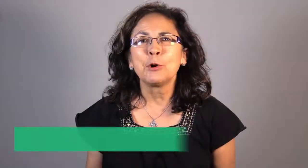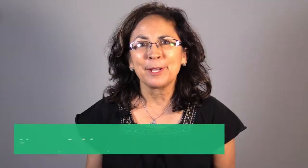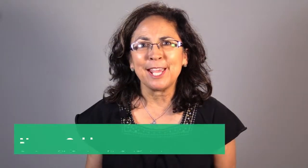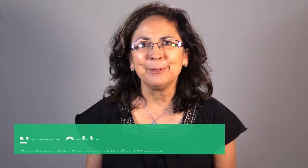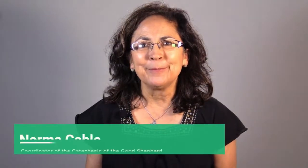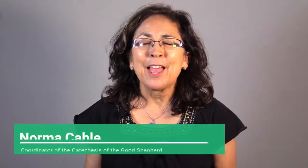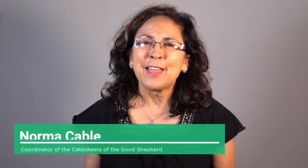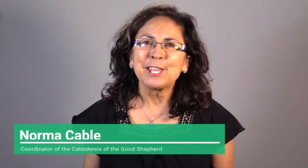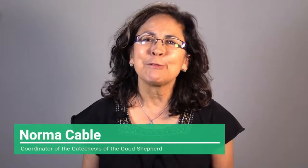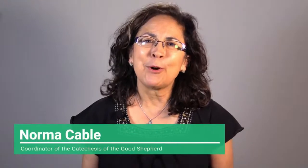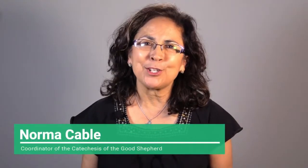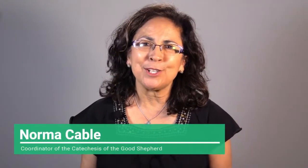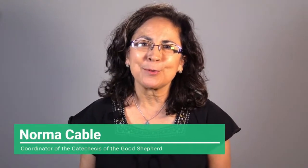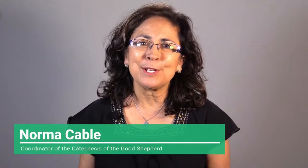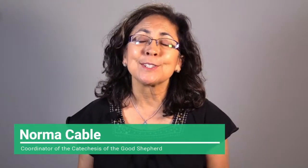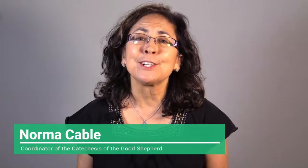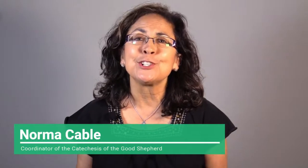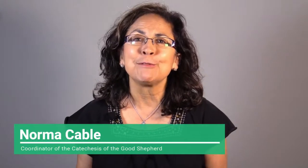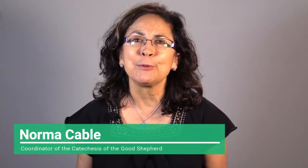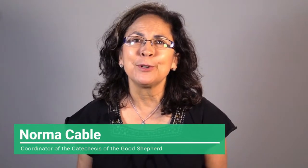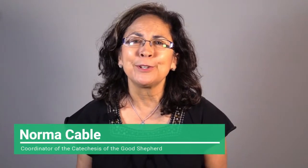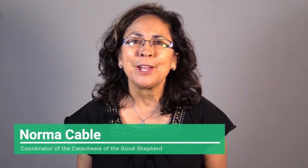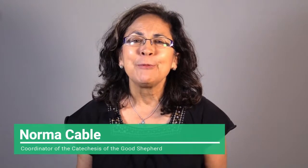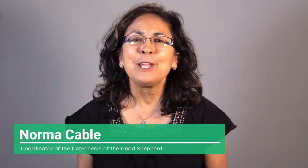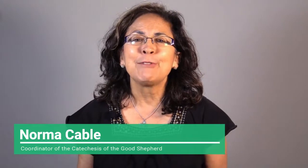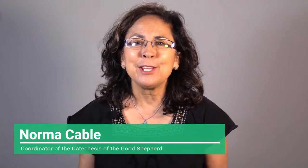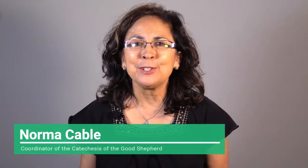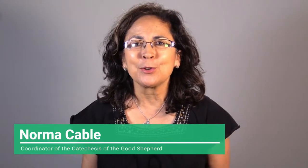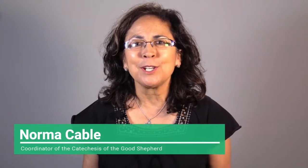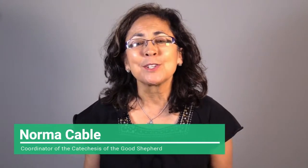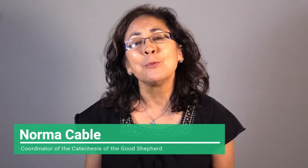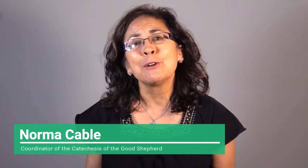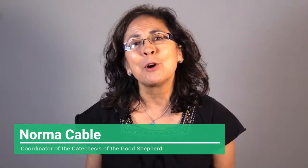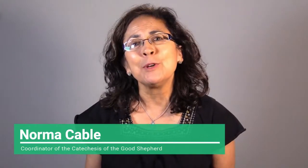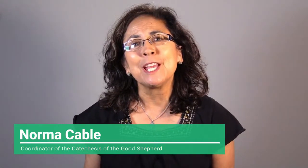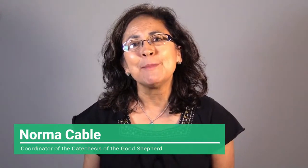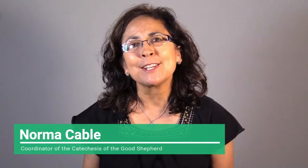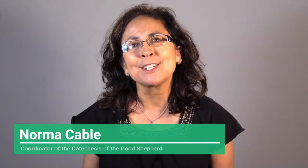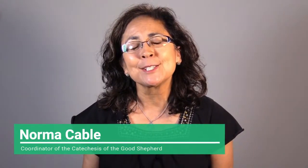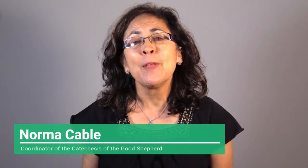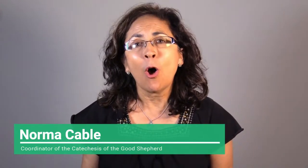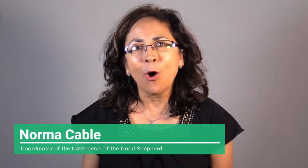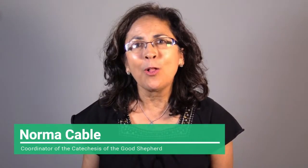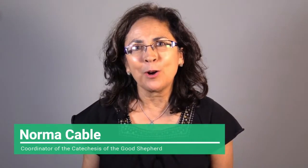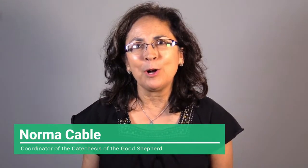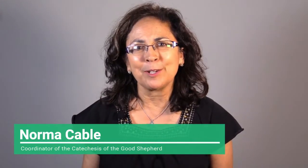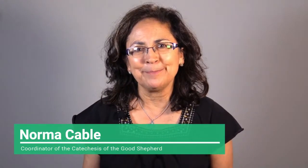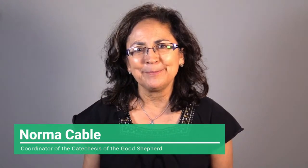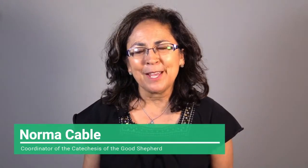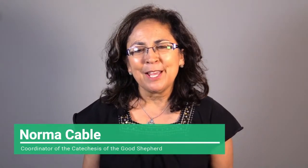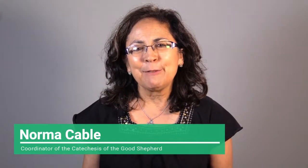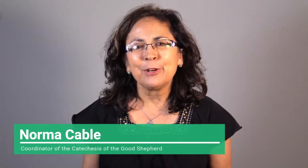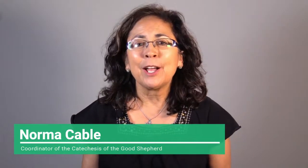Hi, I'm Norma Cable. Thank you for watching this week's Liturgy of the Word. We invite you to join us in one of our weekend Masses. All are